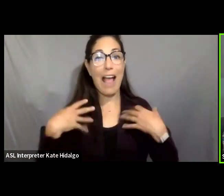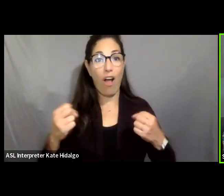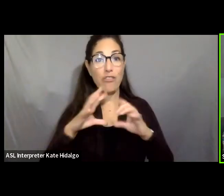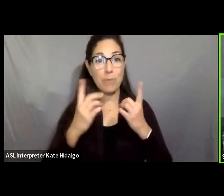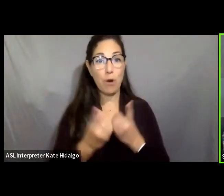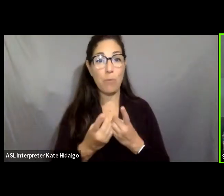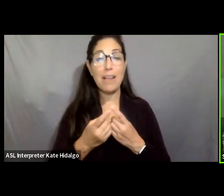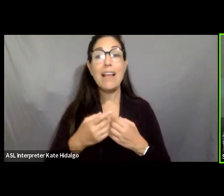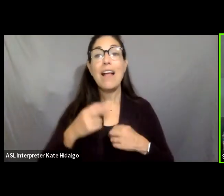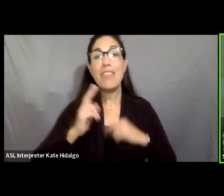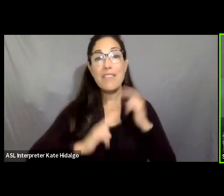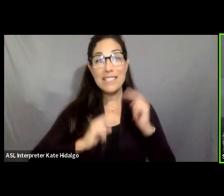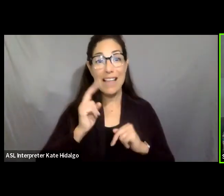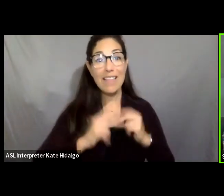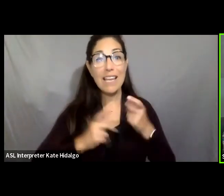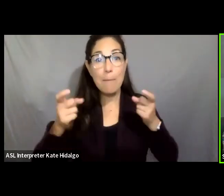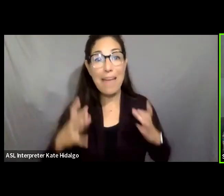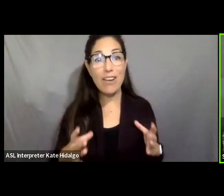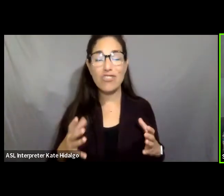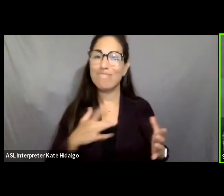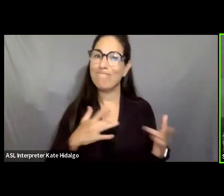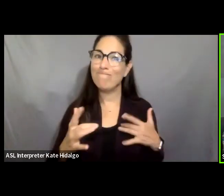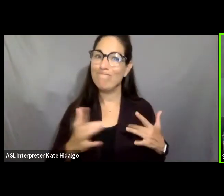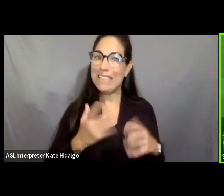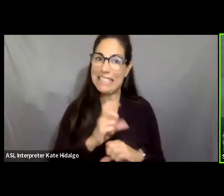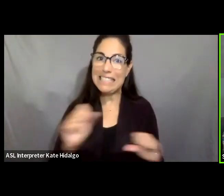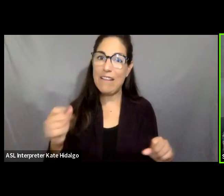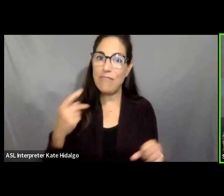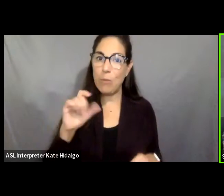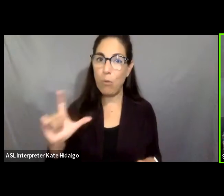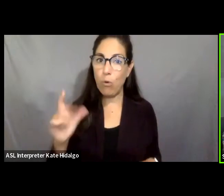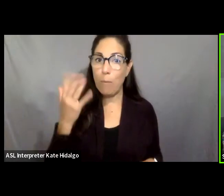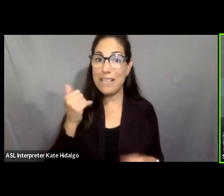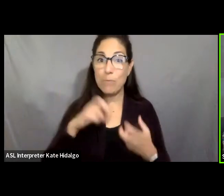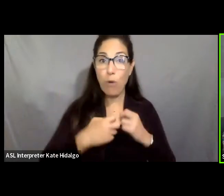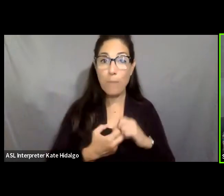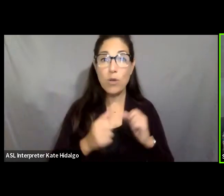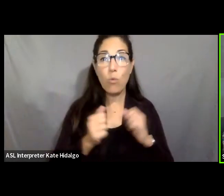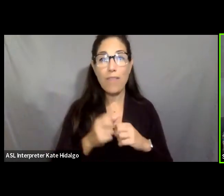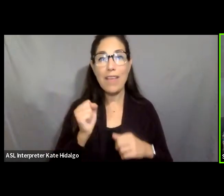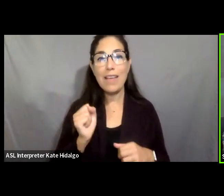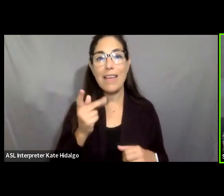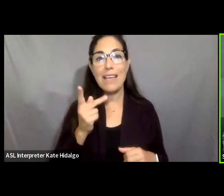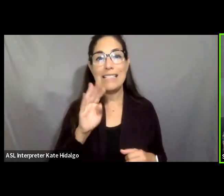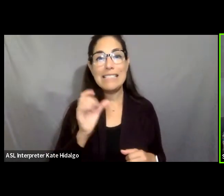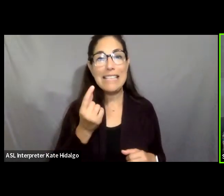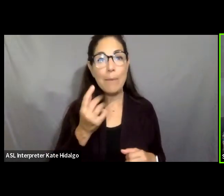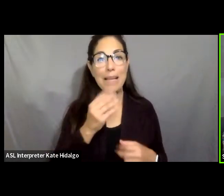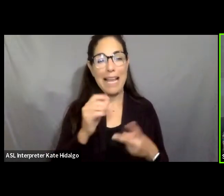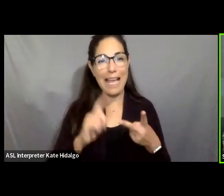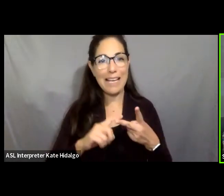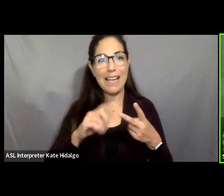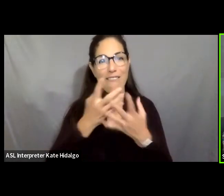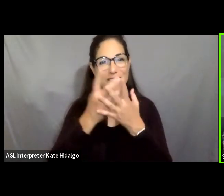facility manager at Aragon has presented concerns about the safety of the pool, given issues around the skimming and filtration systems.